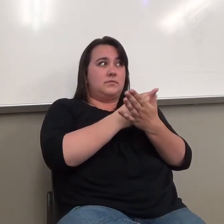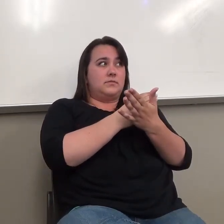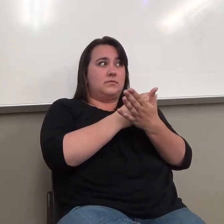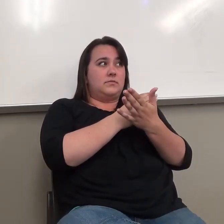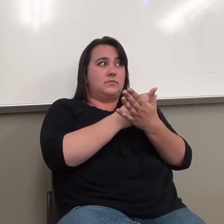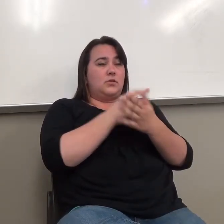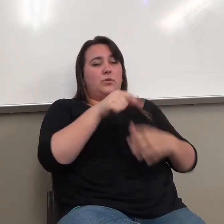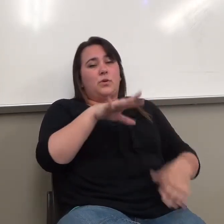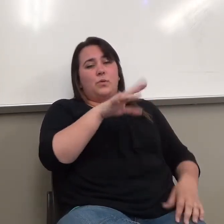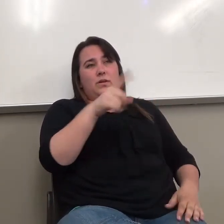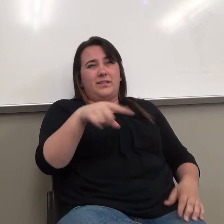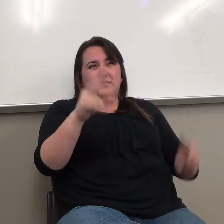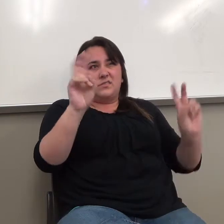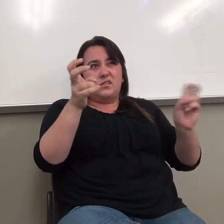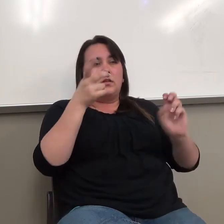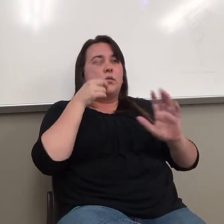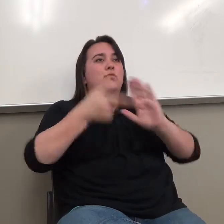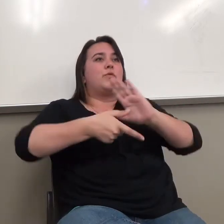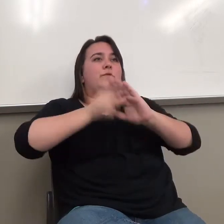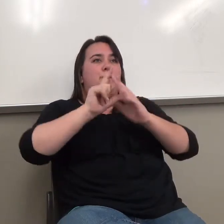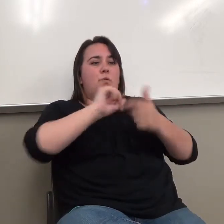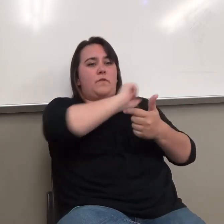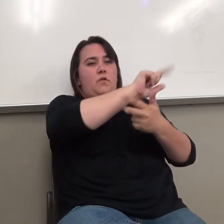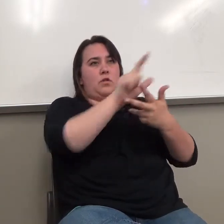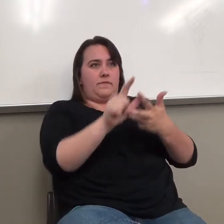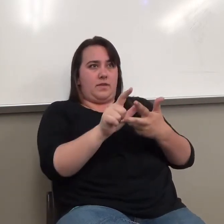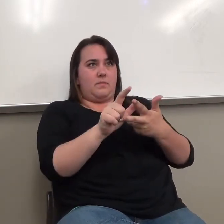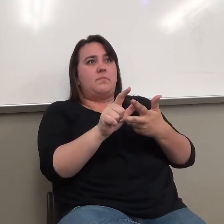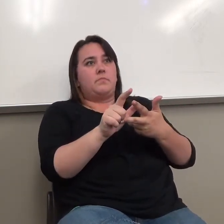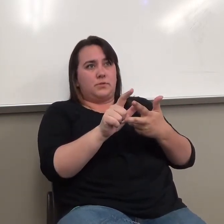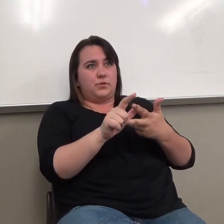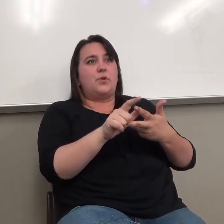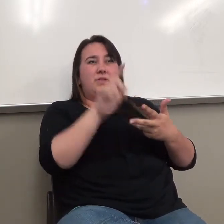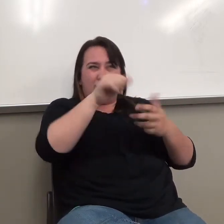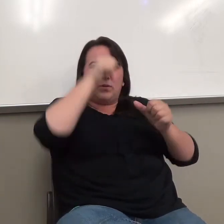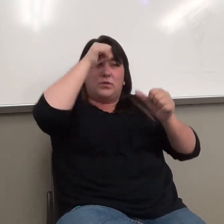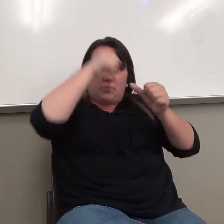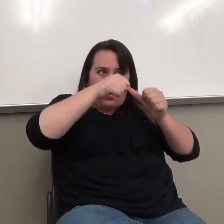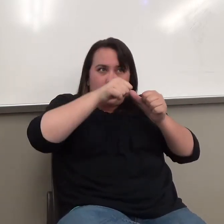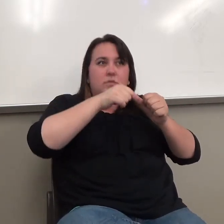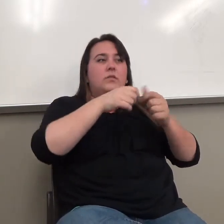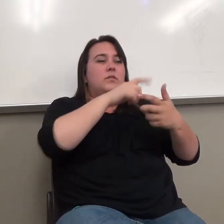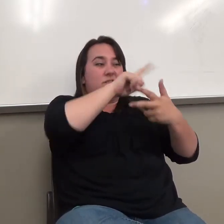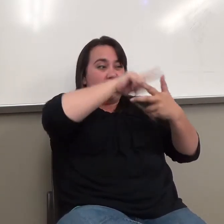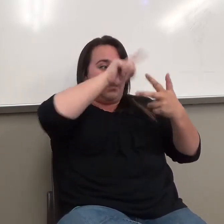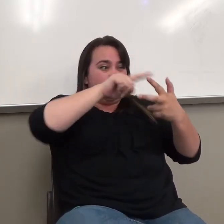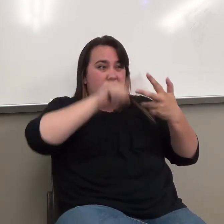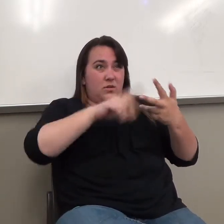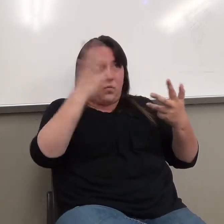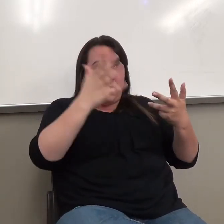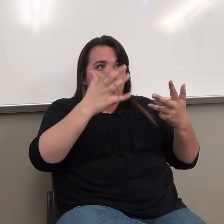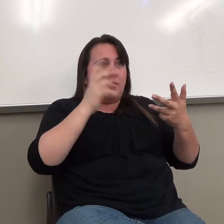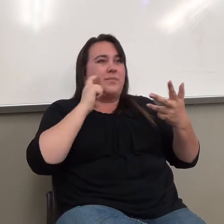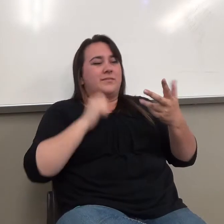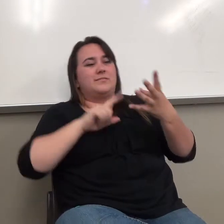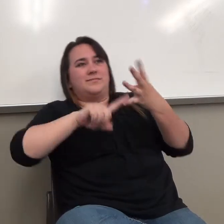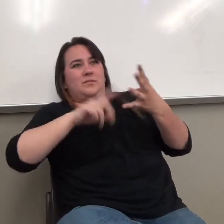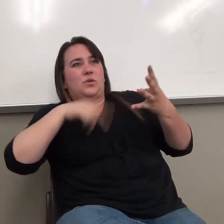quiz, we have a review of all 3 of these. That's one of the reasons you need to know about them, okay? So your quiz next week